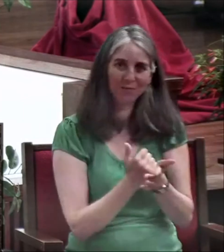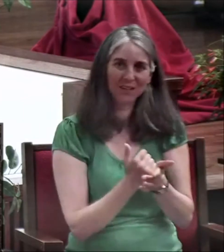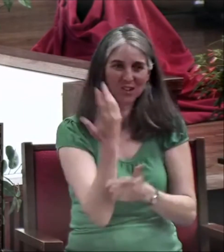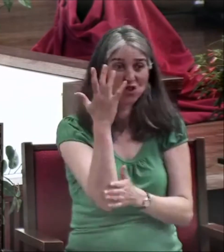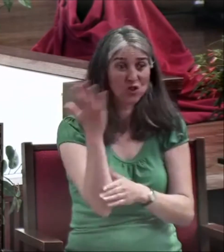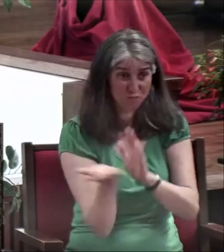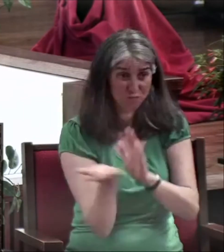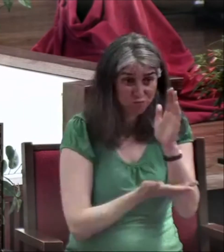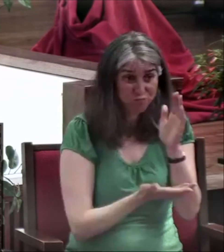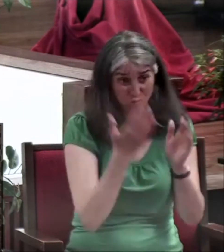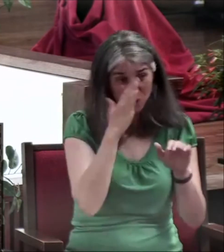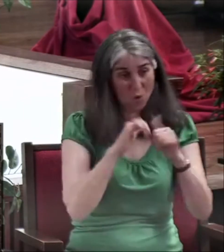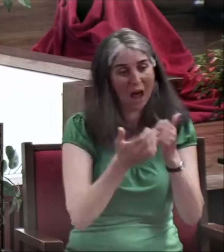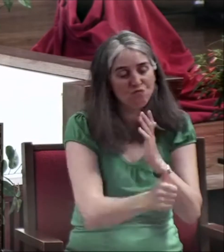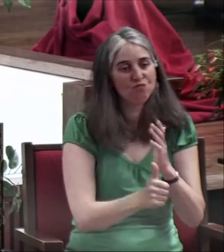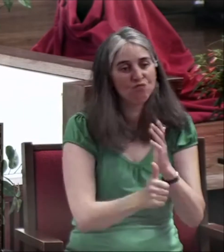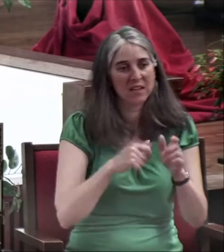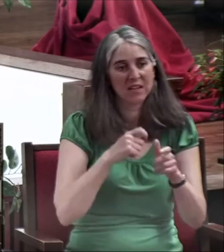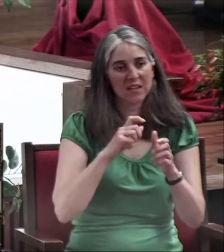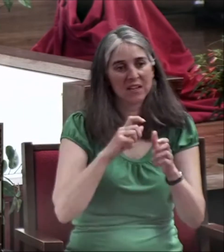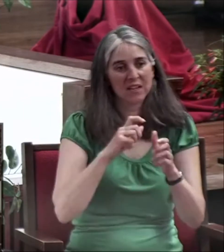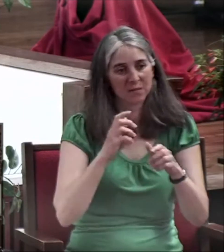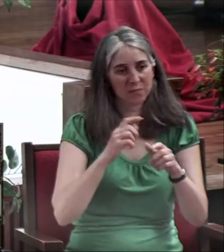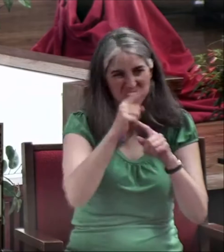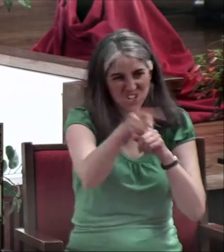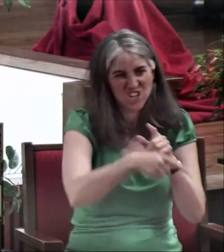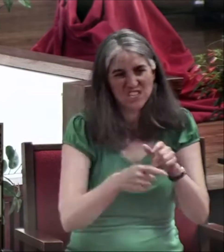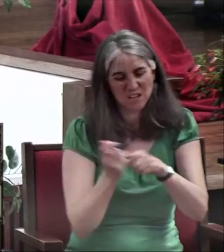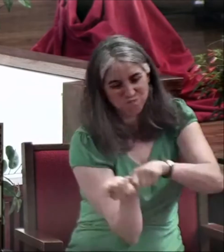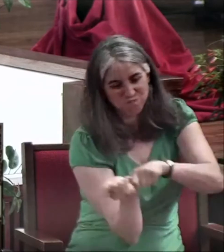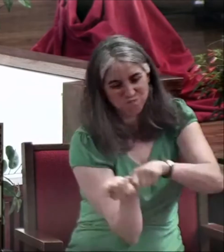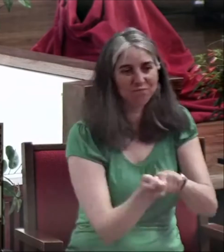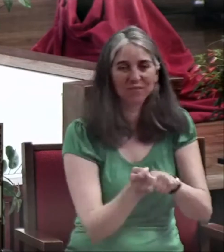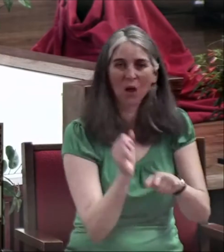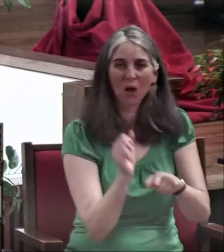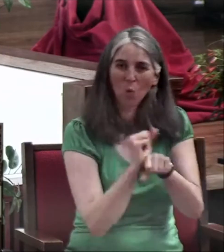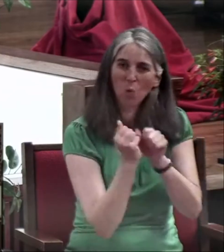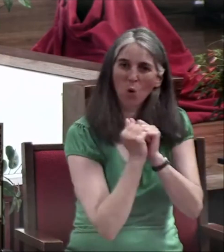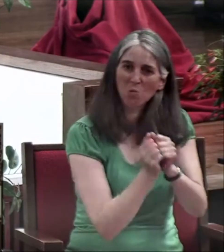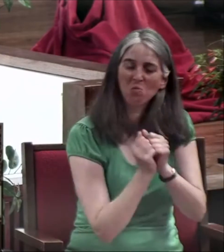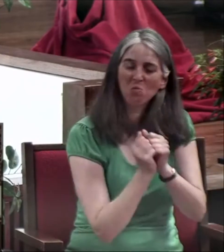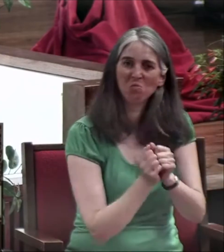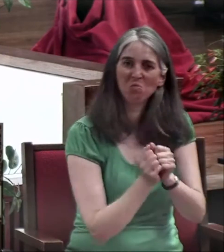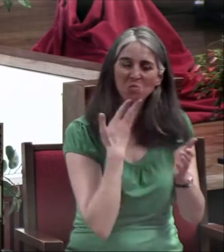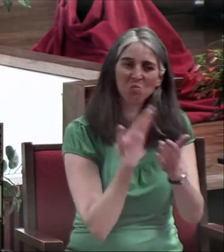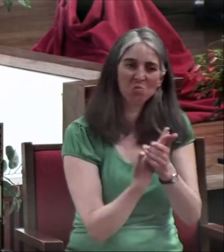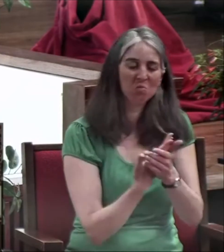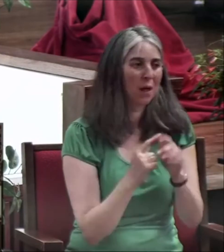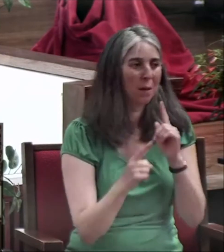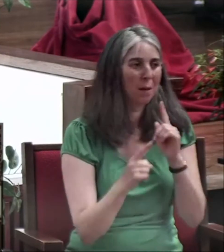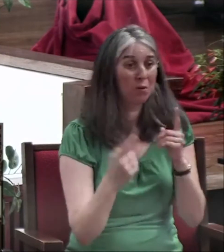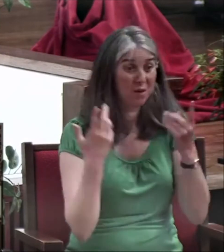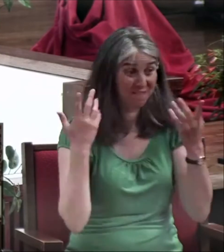We know how to use one of these things. He has his, I have mine, and we're a pretty good tandem, if I do say so myself. But when